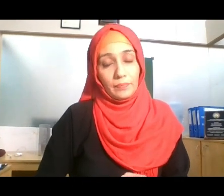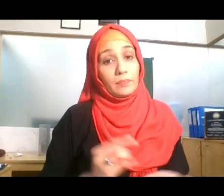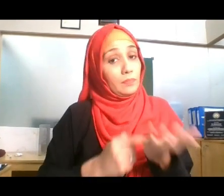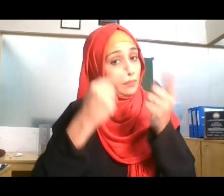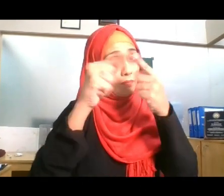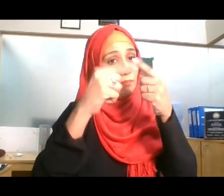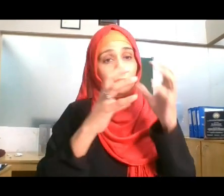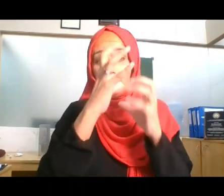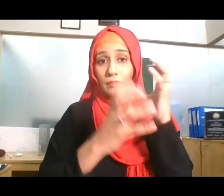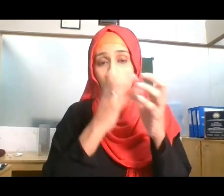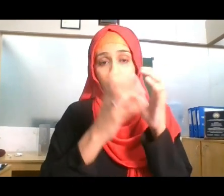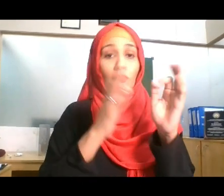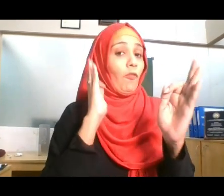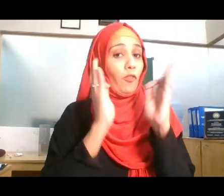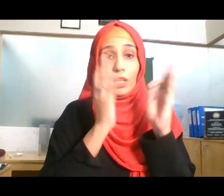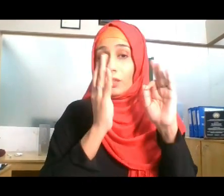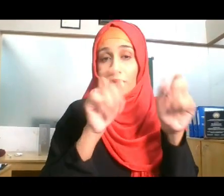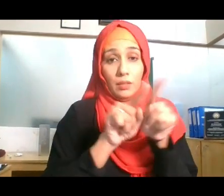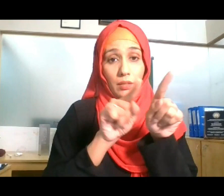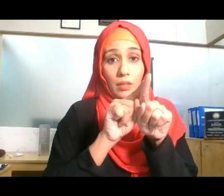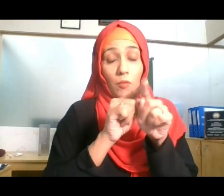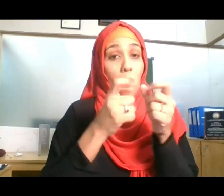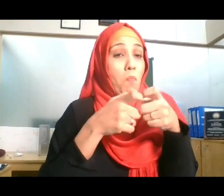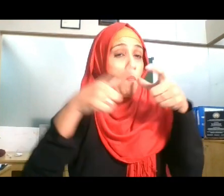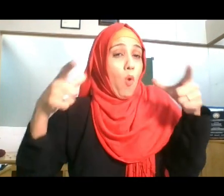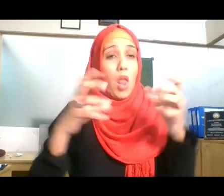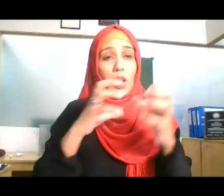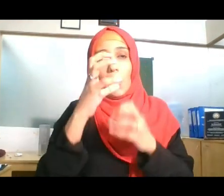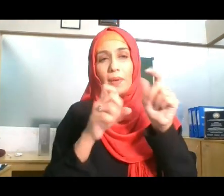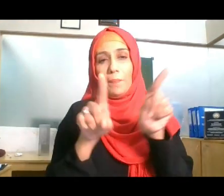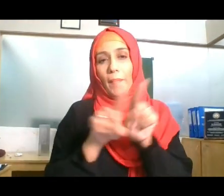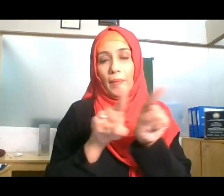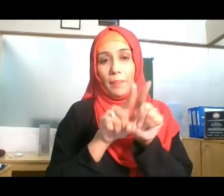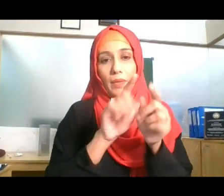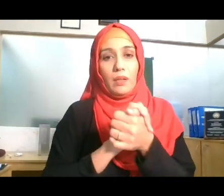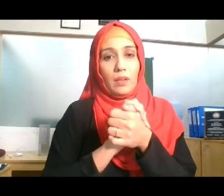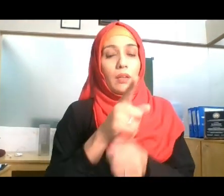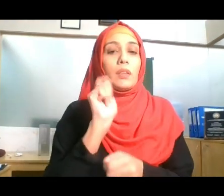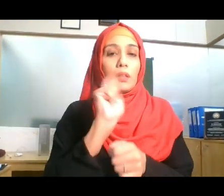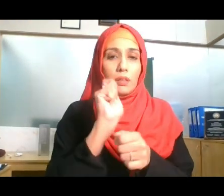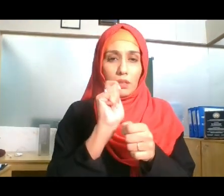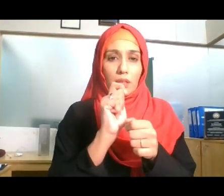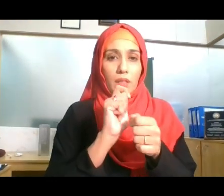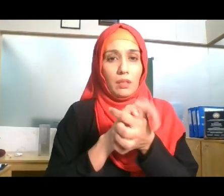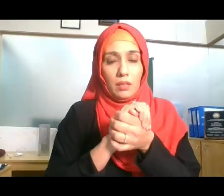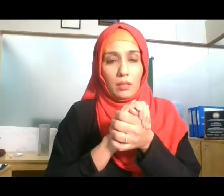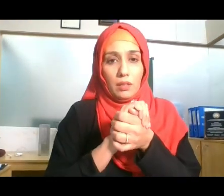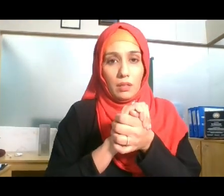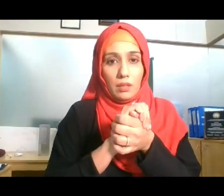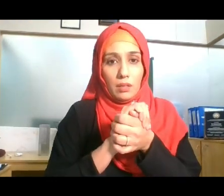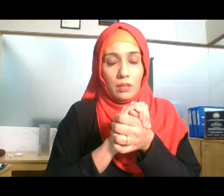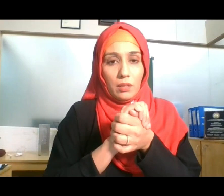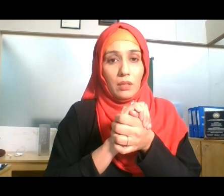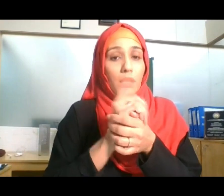technology, Facebook, a huge company. There's a lot that they are working on, which I'd love to get to know more